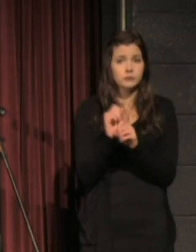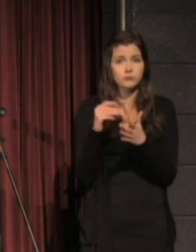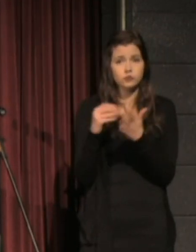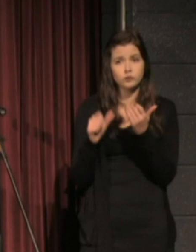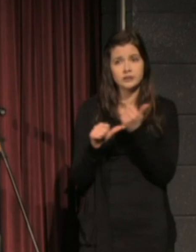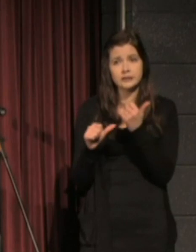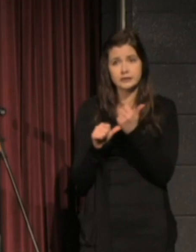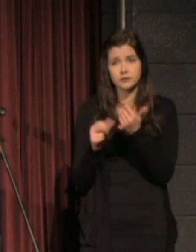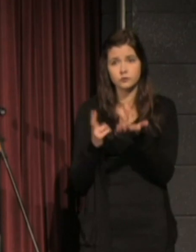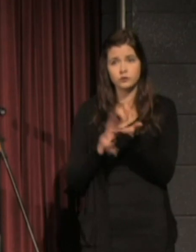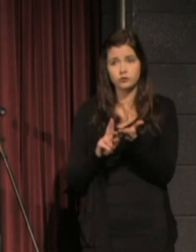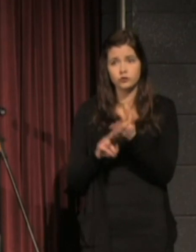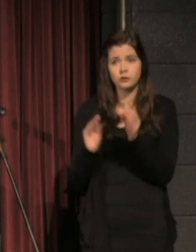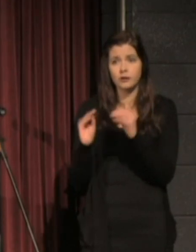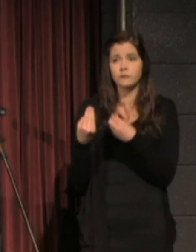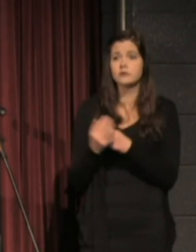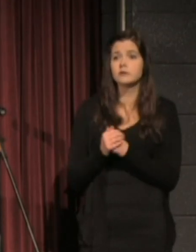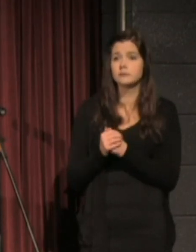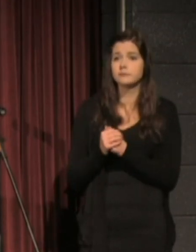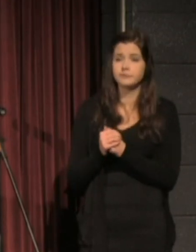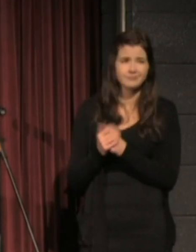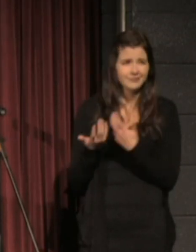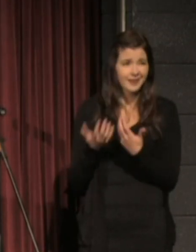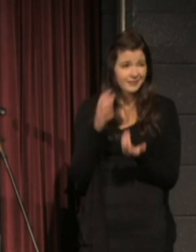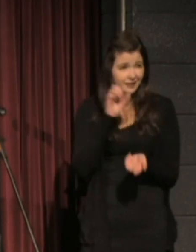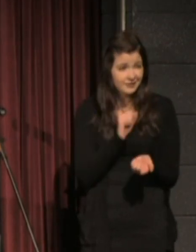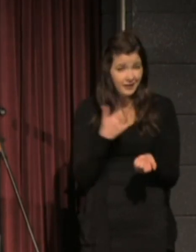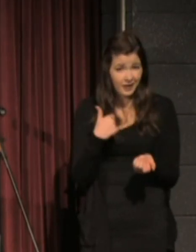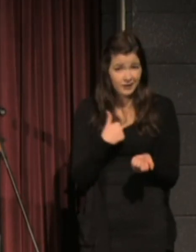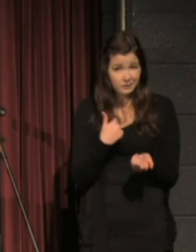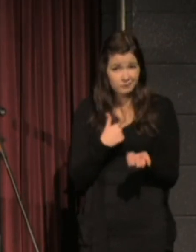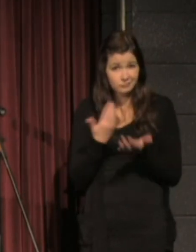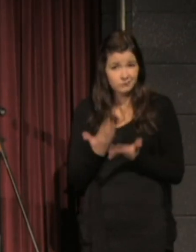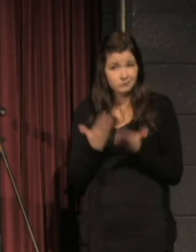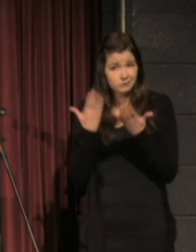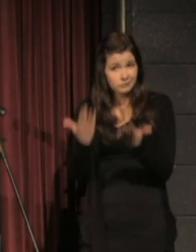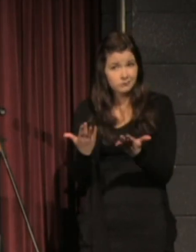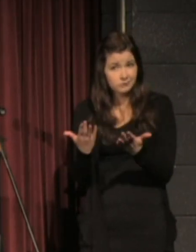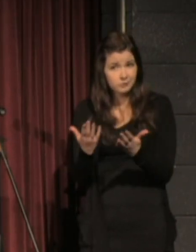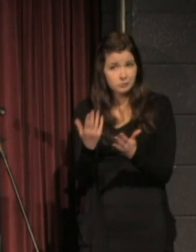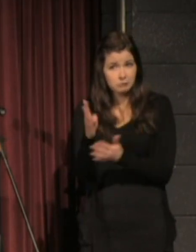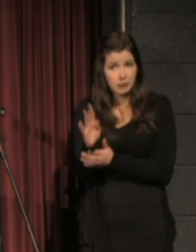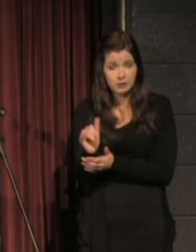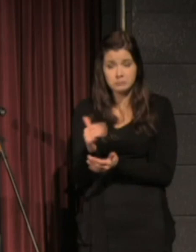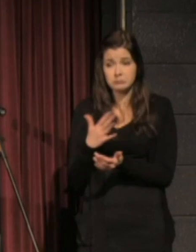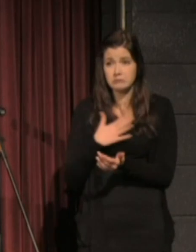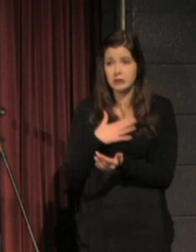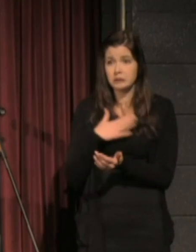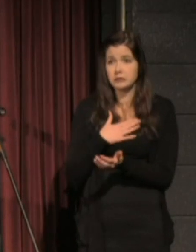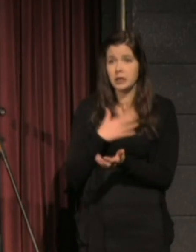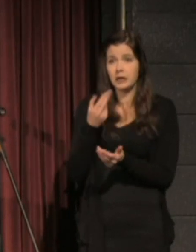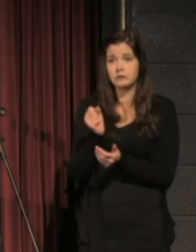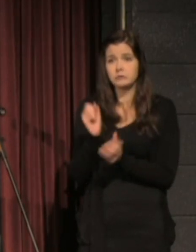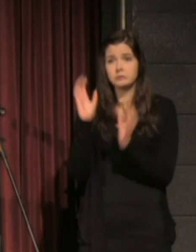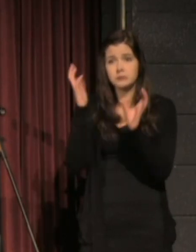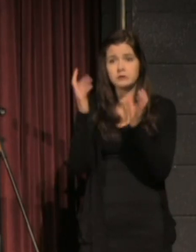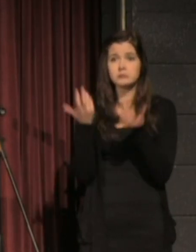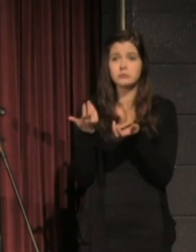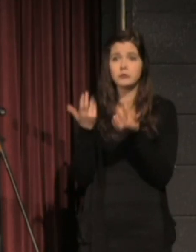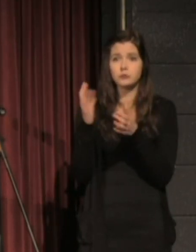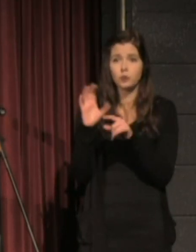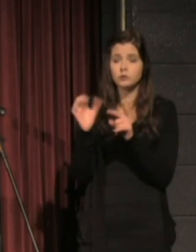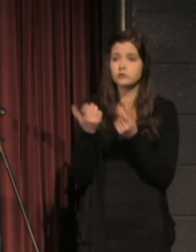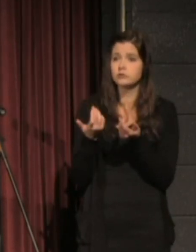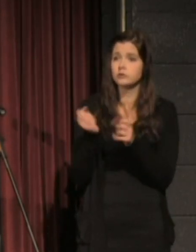in the registrar's office. Apparently, I had been recommended for the position by one of my high school basketball coaches that happened to work